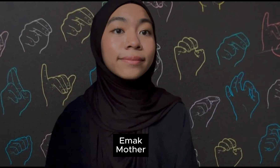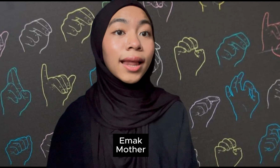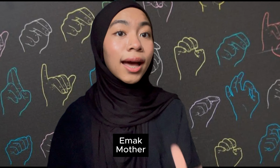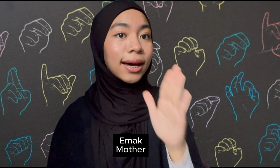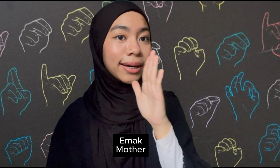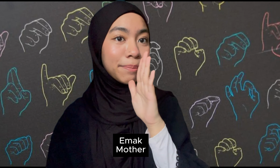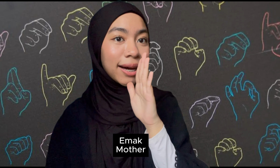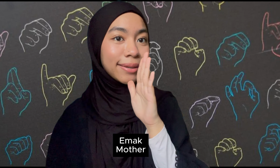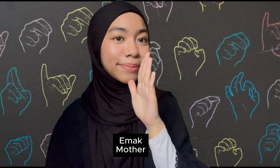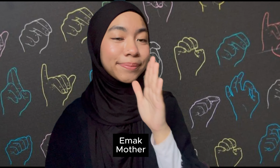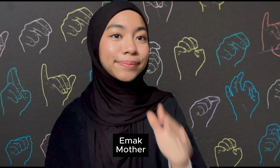Emak.